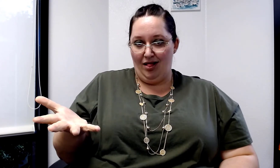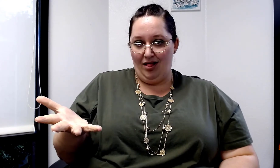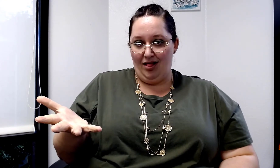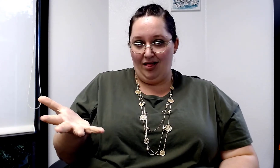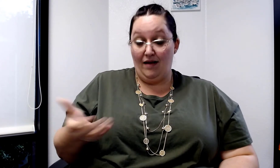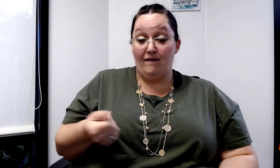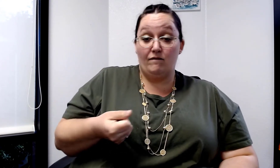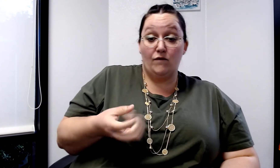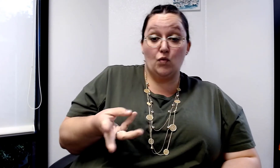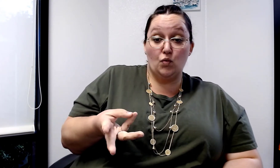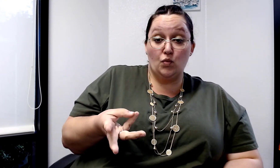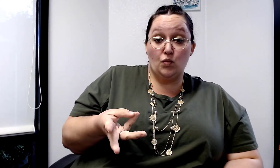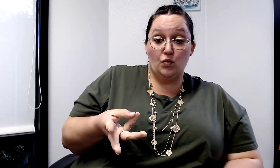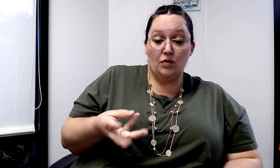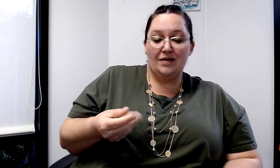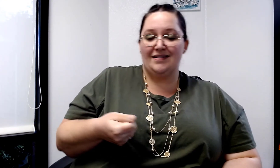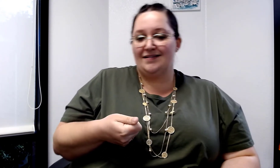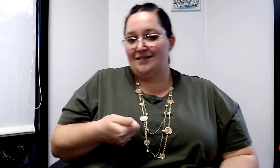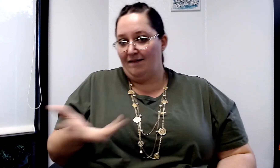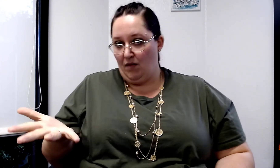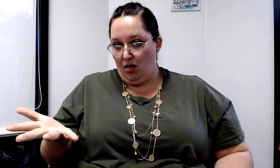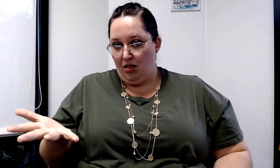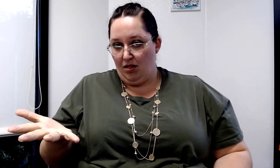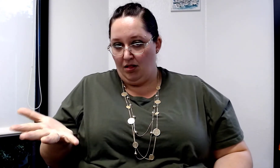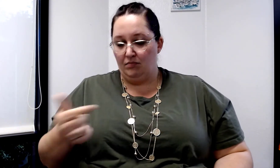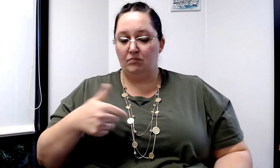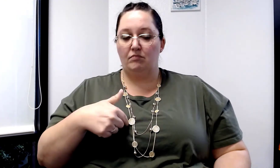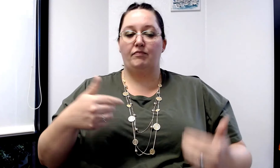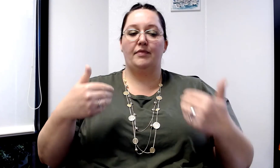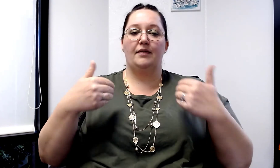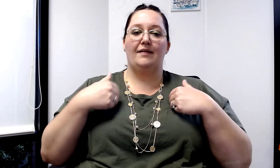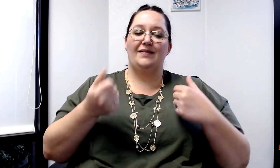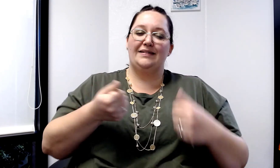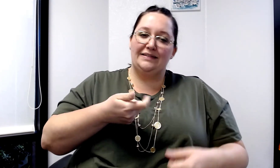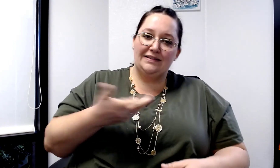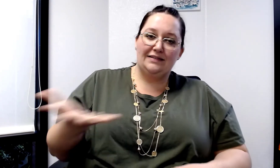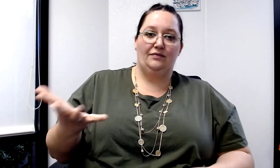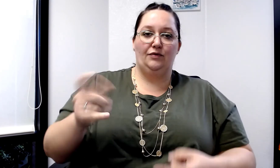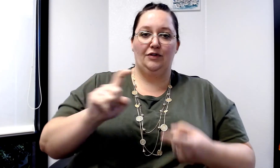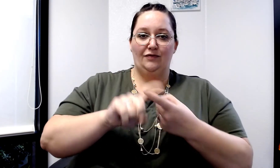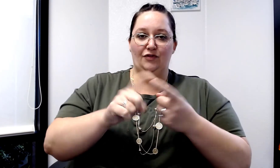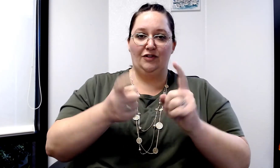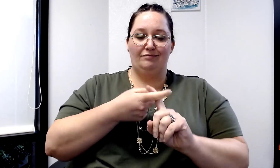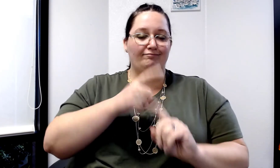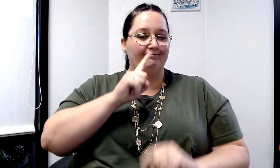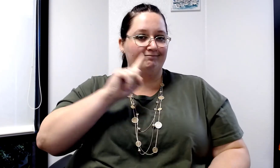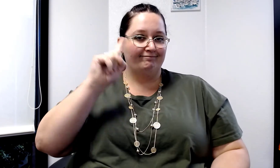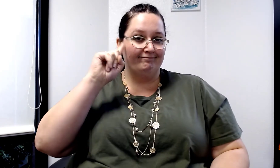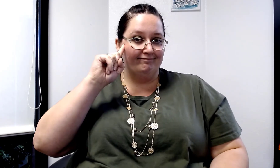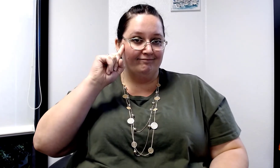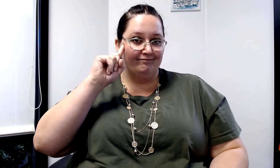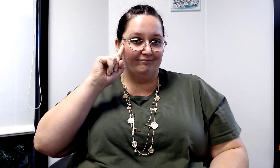Several. Few is A to W, several is A to 5. I have several friends that are